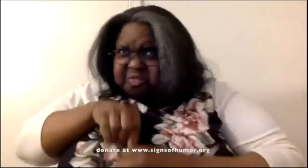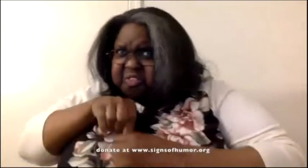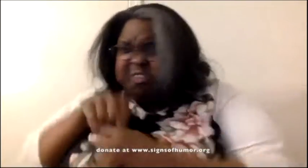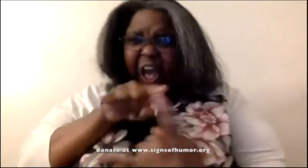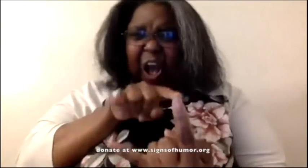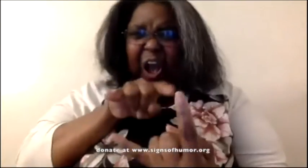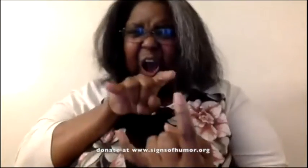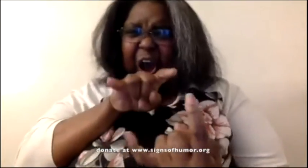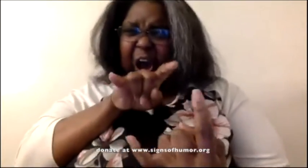wolf.